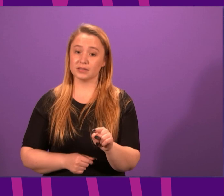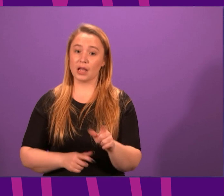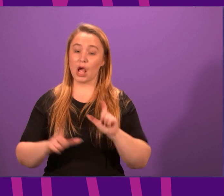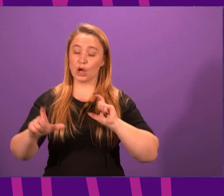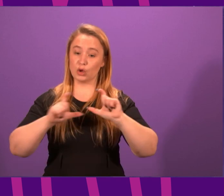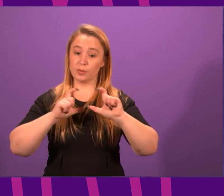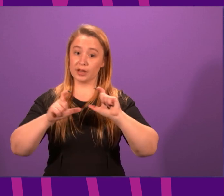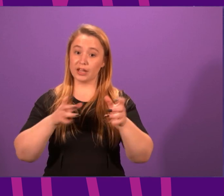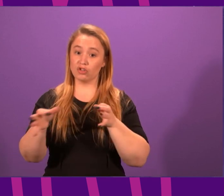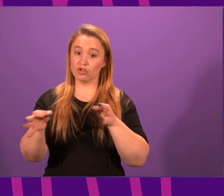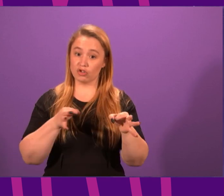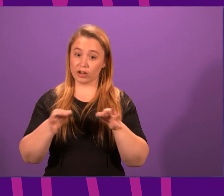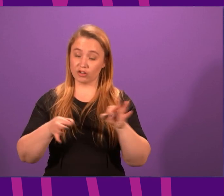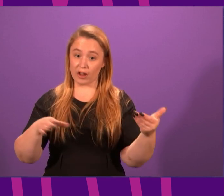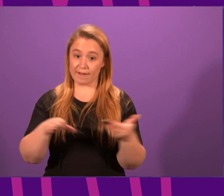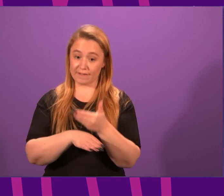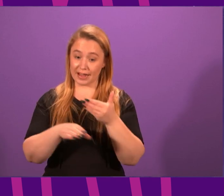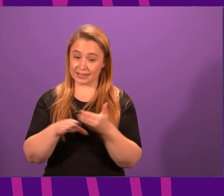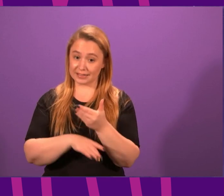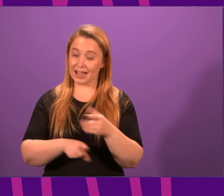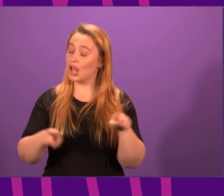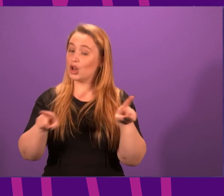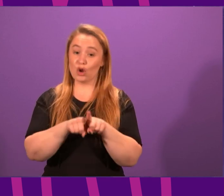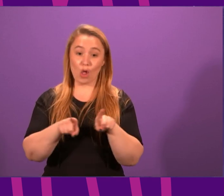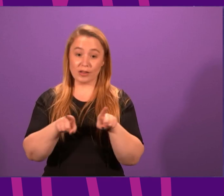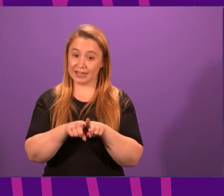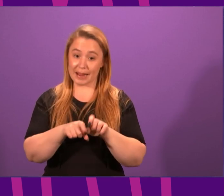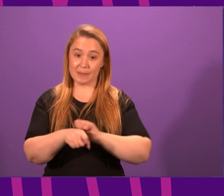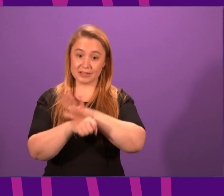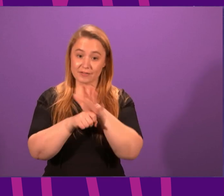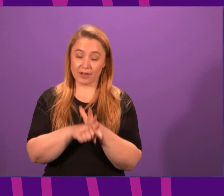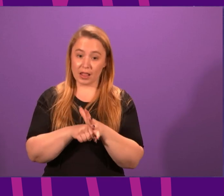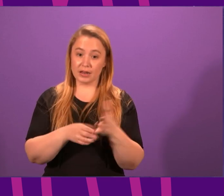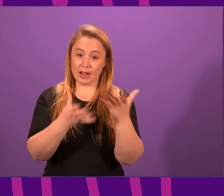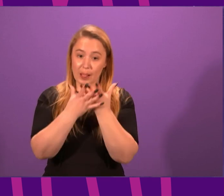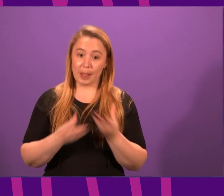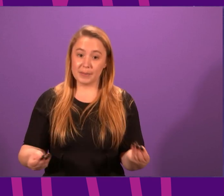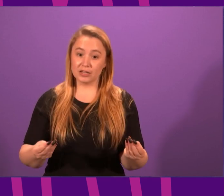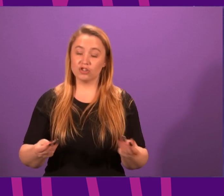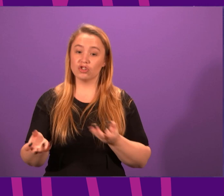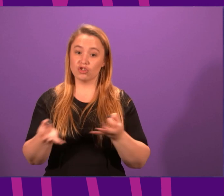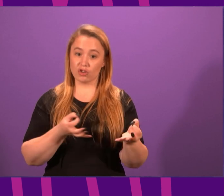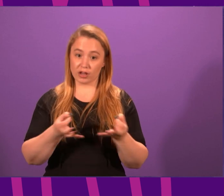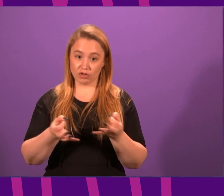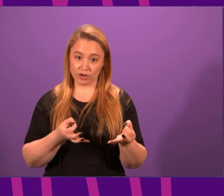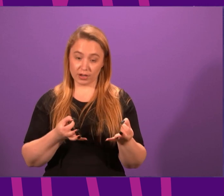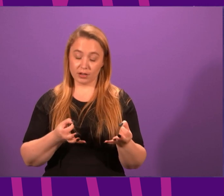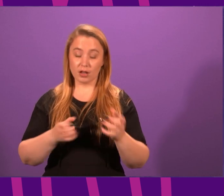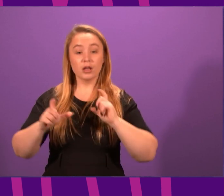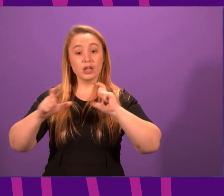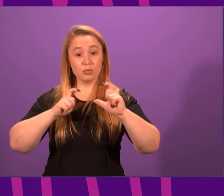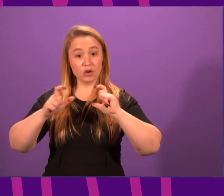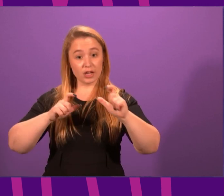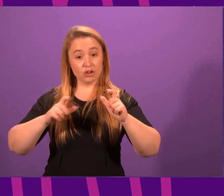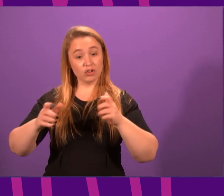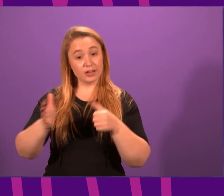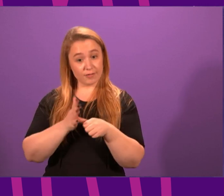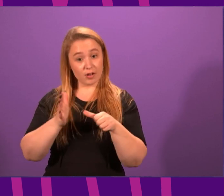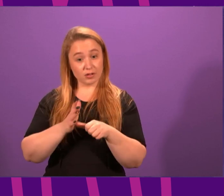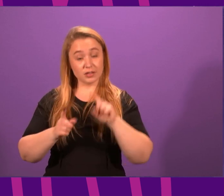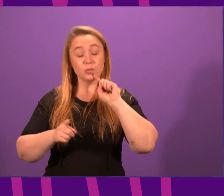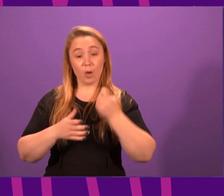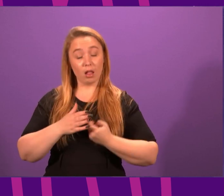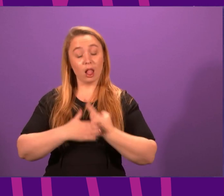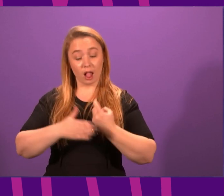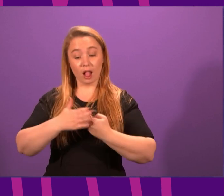strategy is not the same as a virus elimination strategy. And there are going to be comms challenges as we go forward, and that's